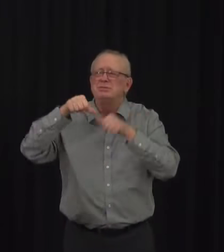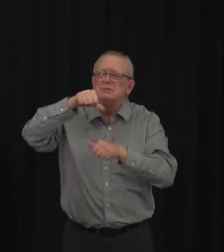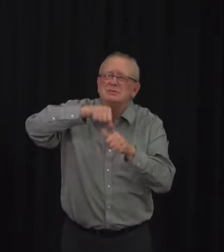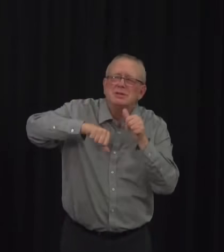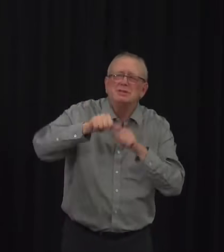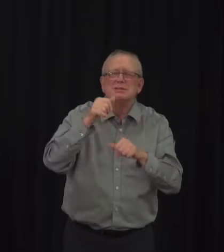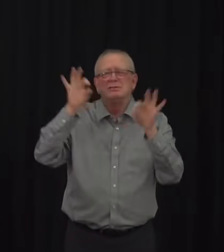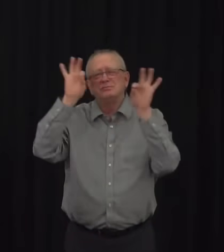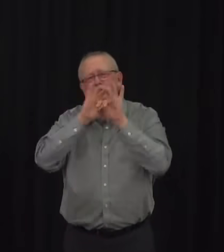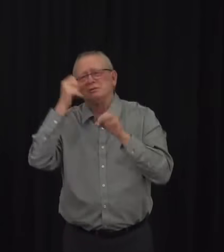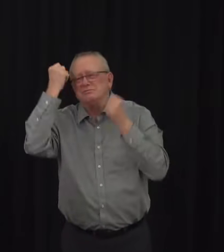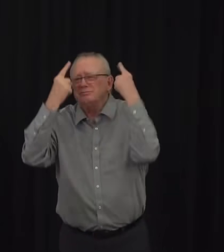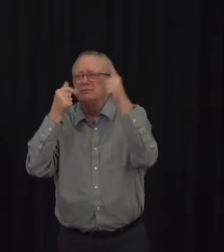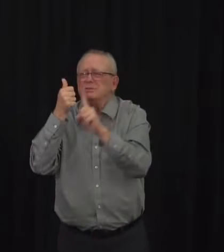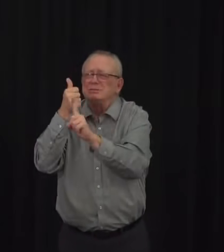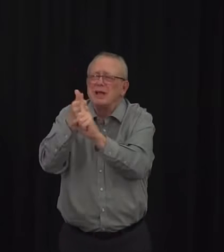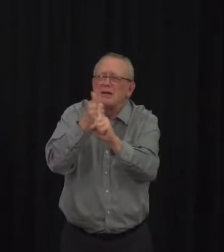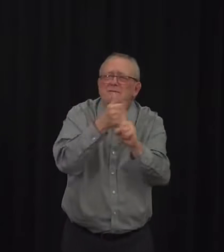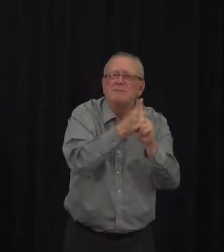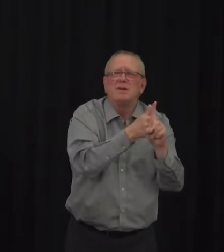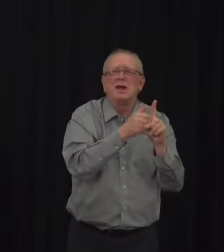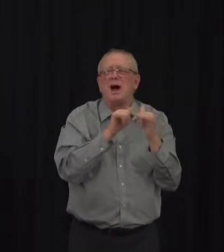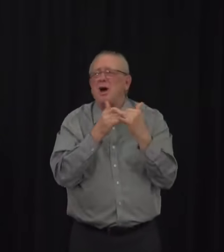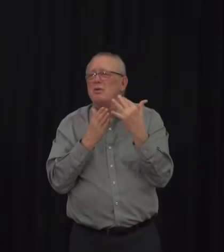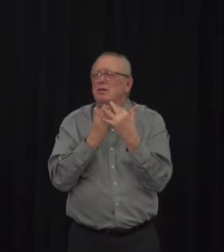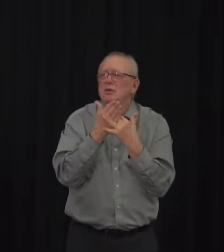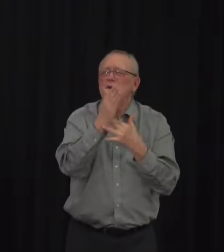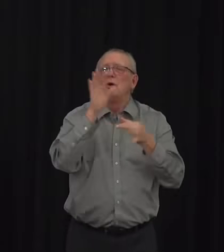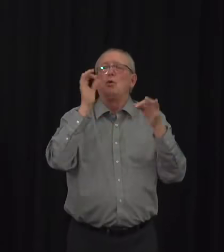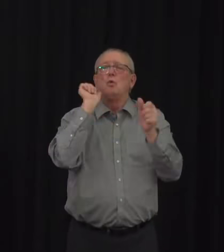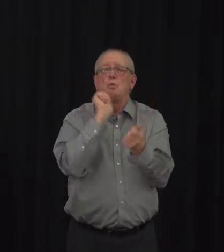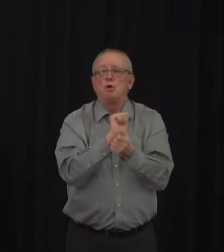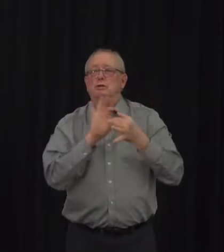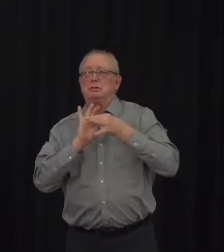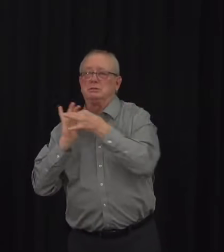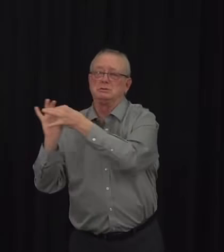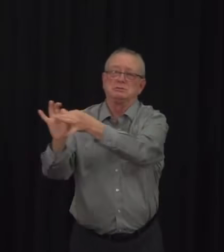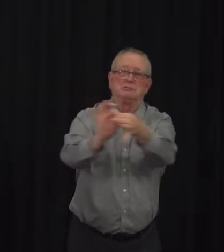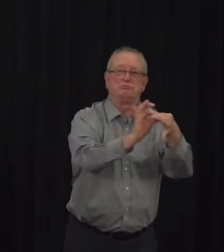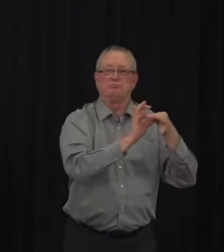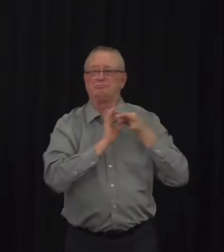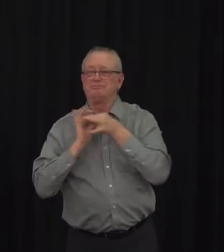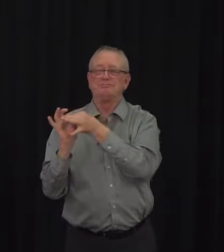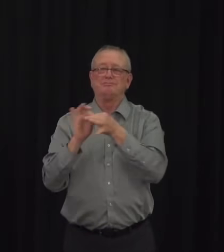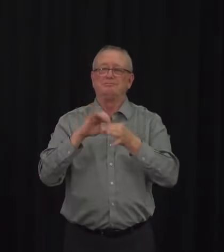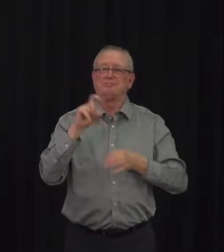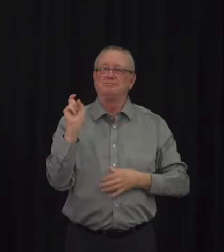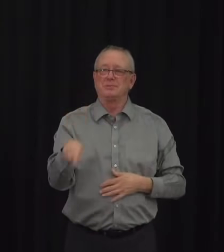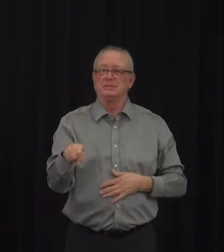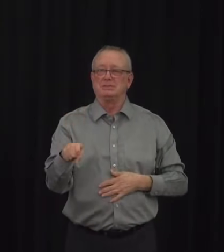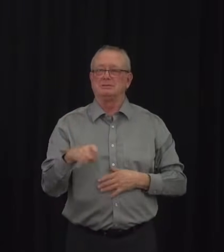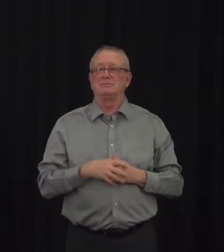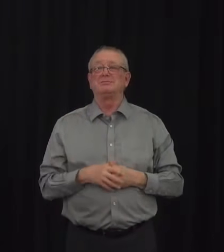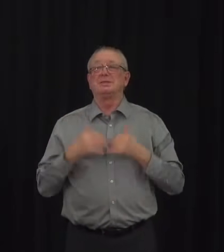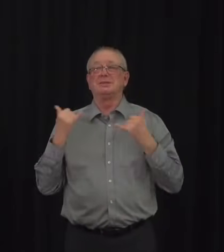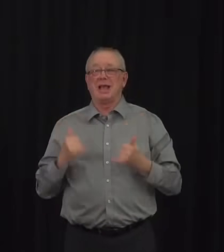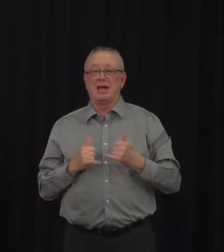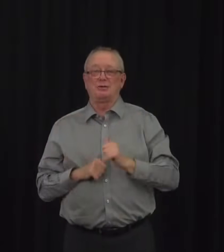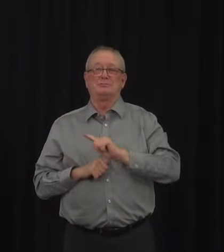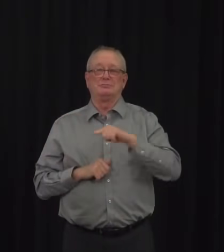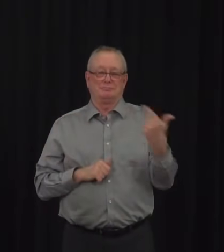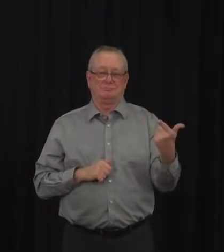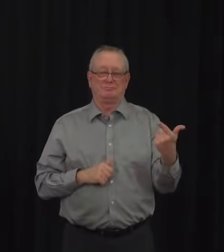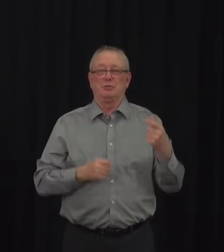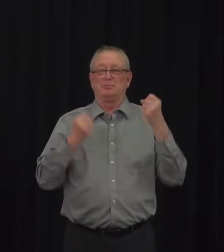working together. Thank you, and I'm happy to take questions. Okay, there are many questions queued up today. As a reminder, please